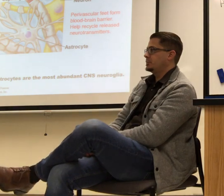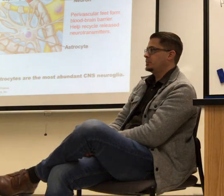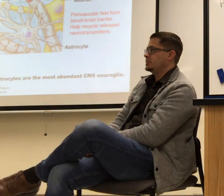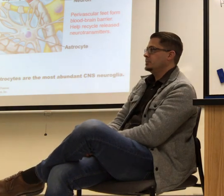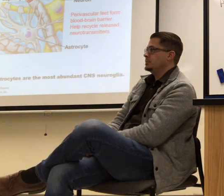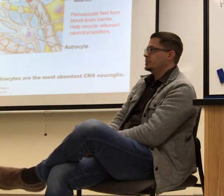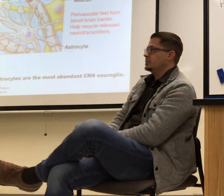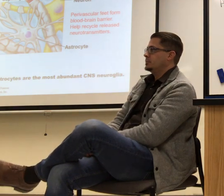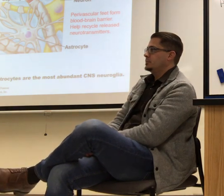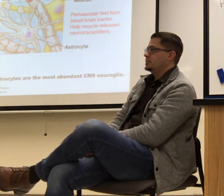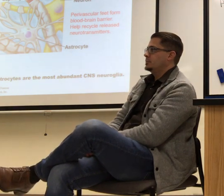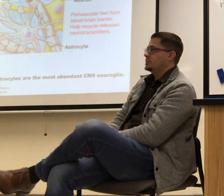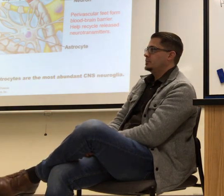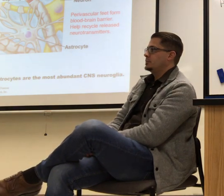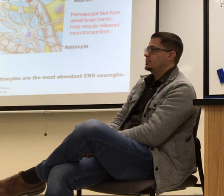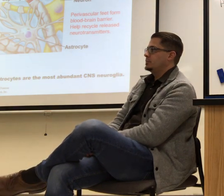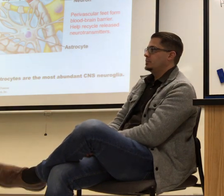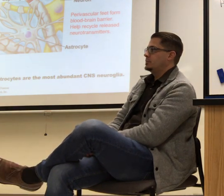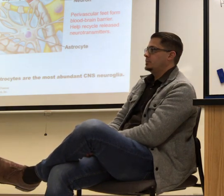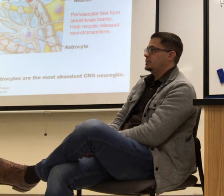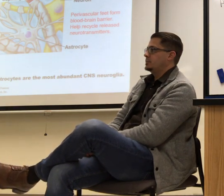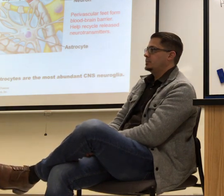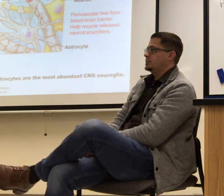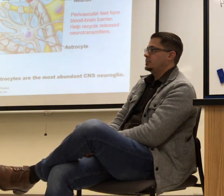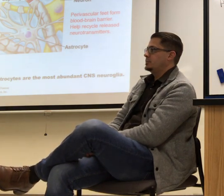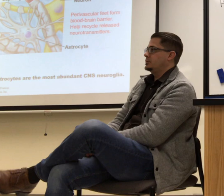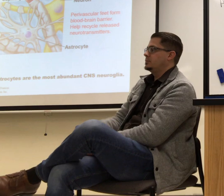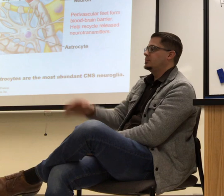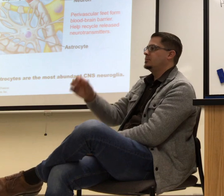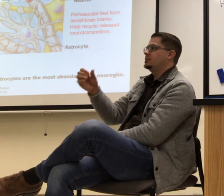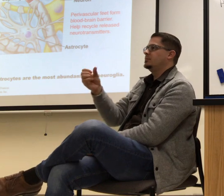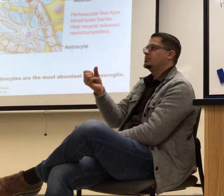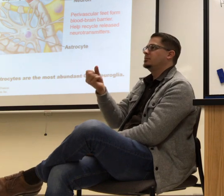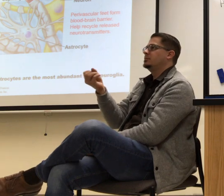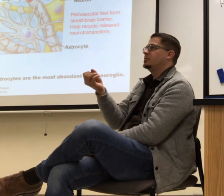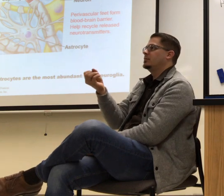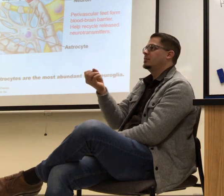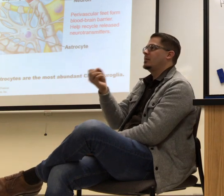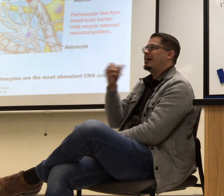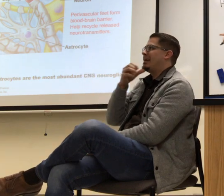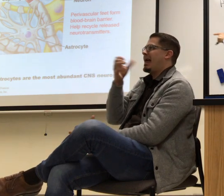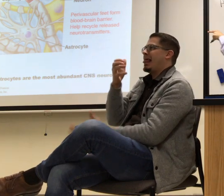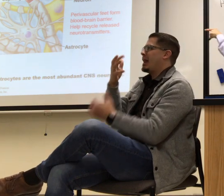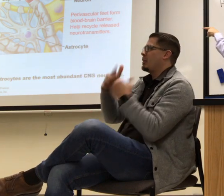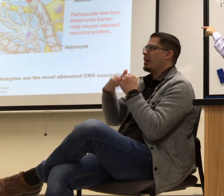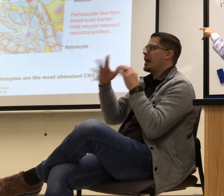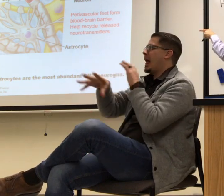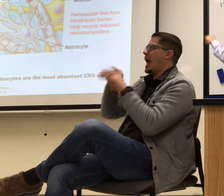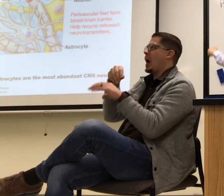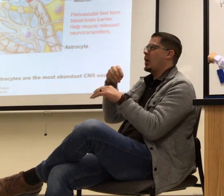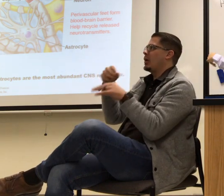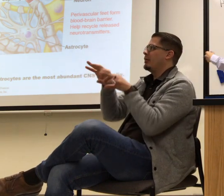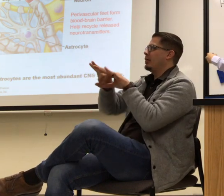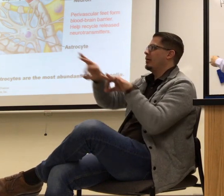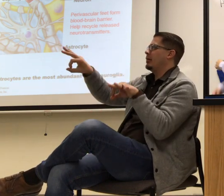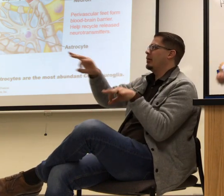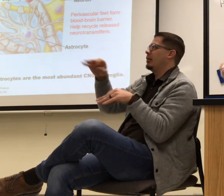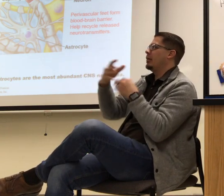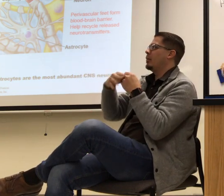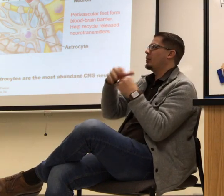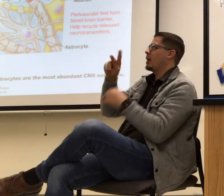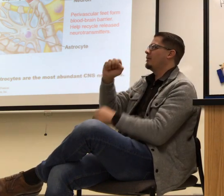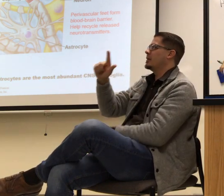barrier. So not much can escape the blood vessel because of how the perivascular